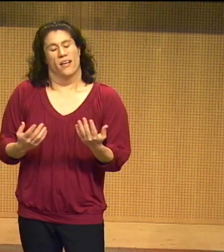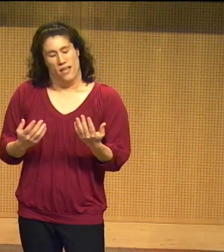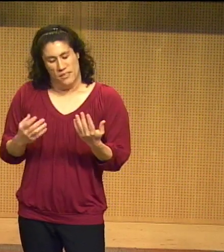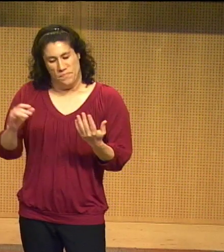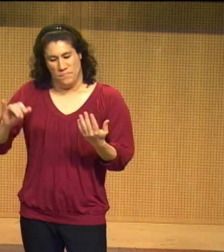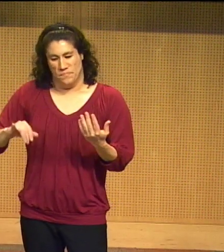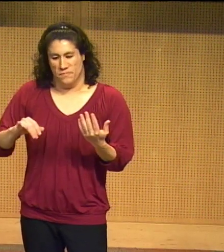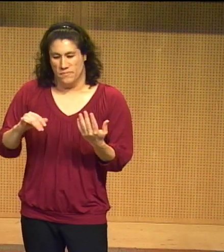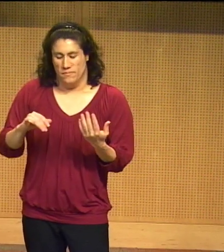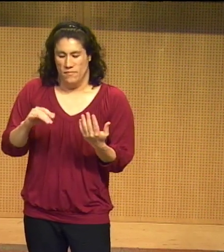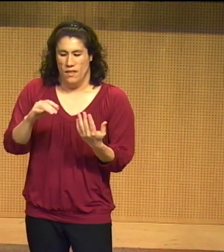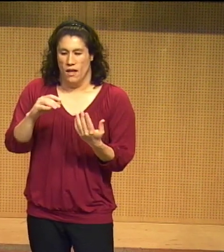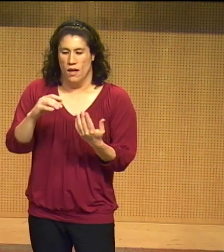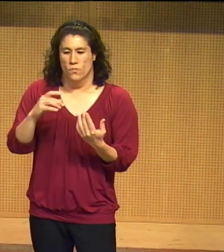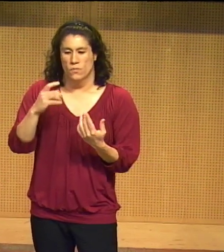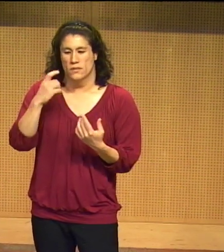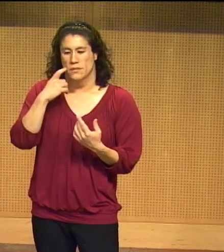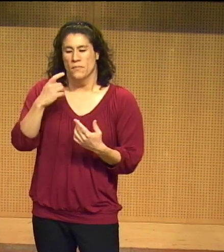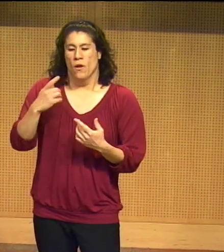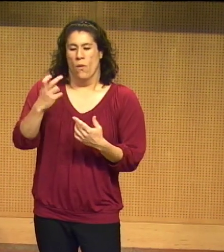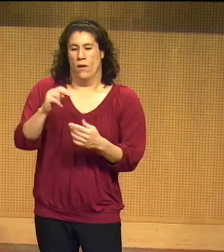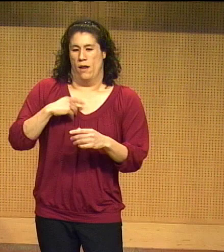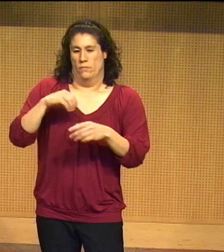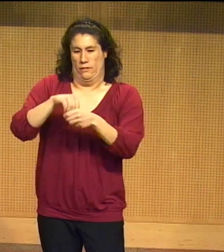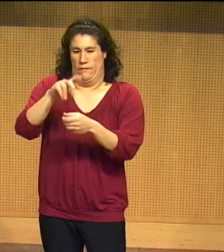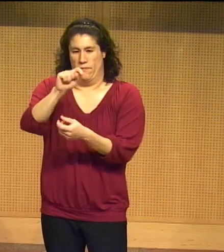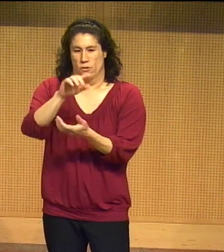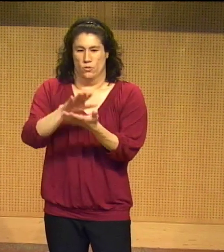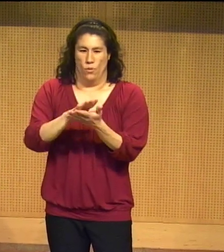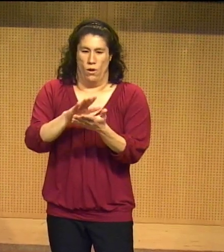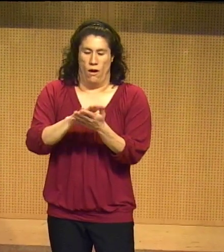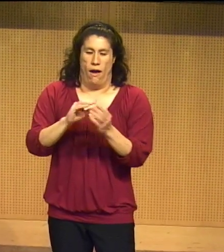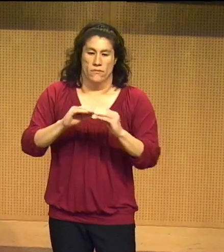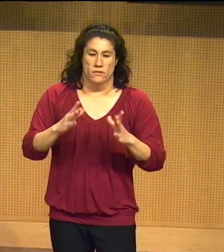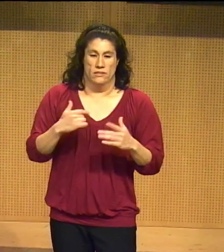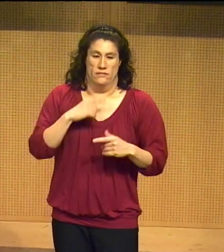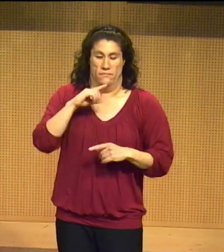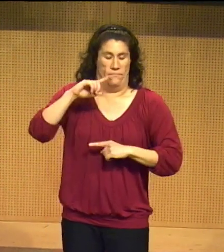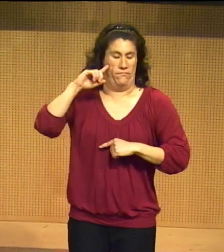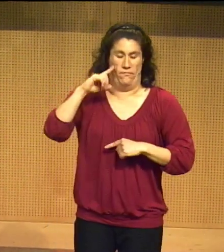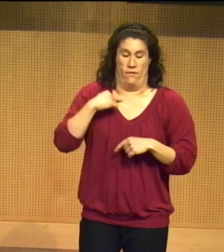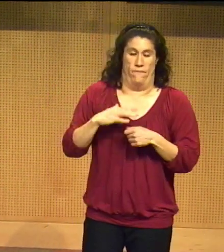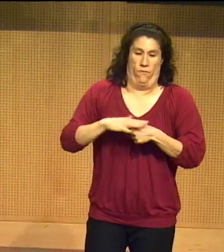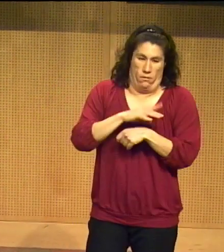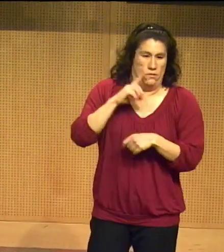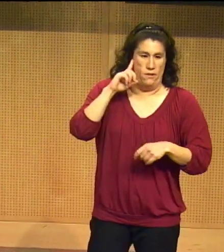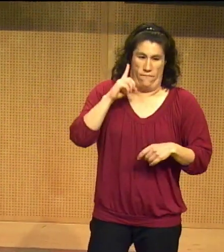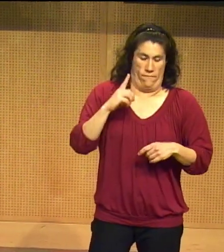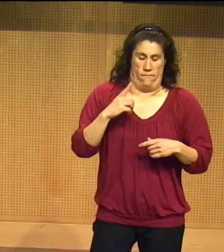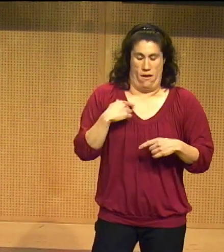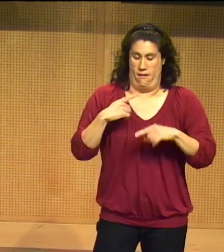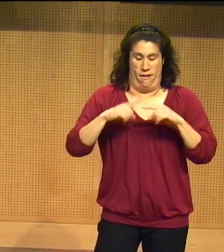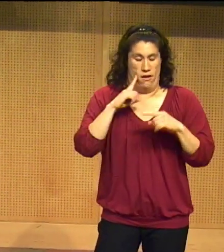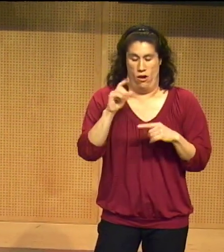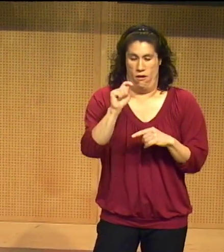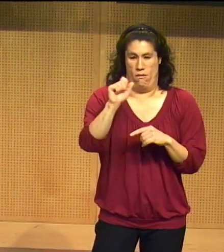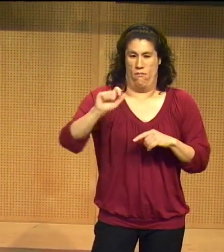It's interesting, one thing, when I was in veterinary school, I'm profoundly deaf. I can't hear a thing. I have no